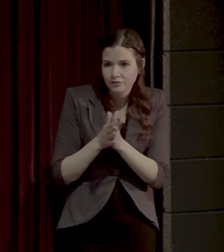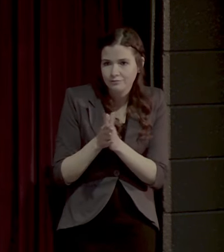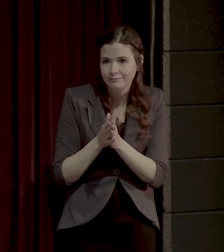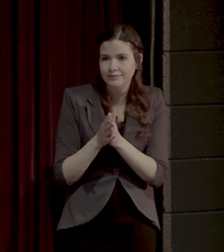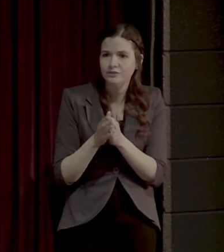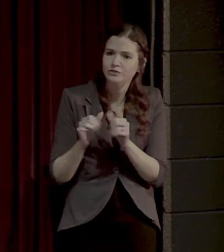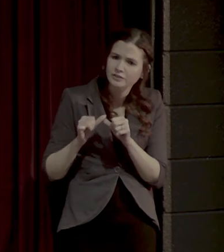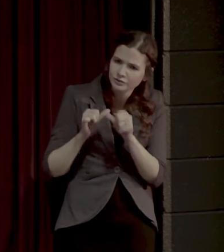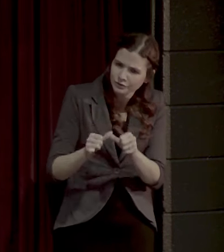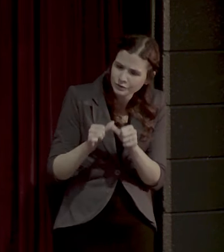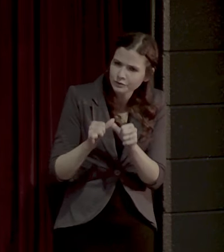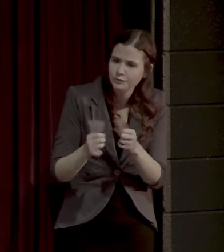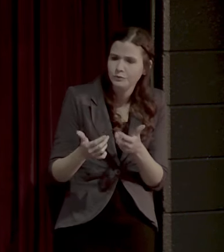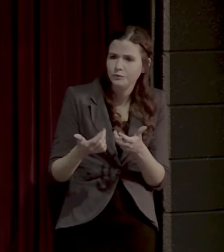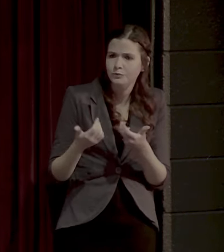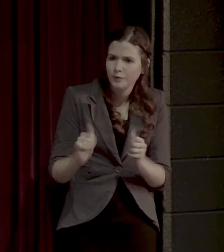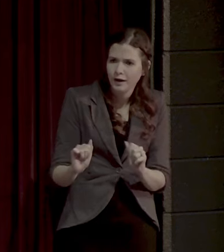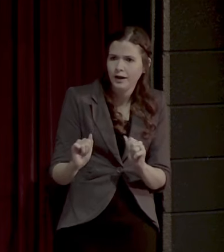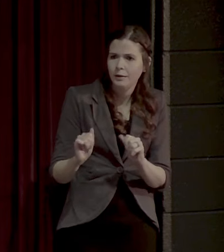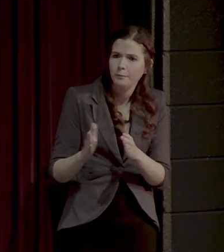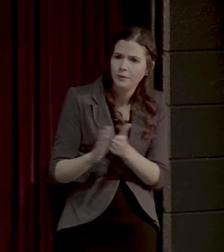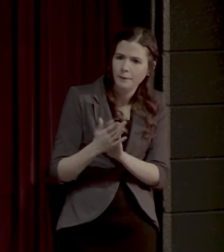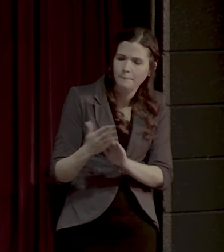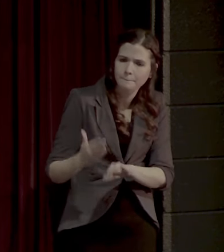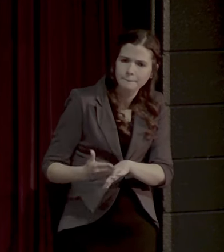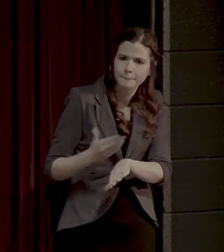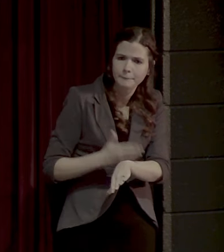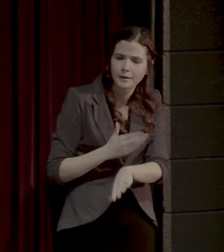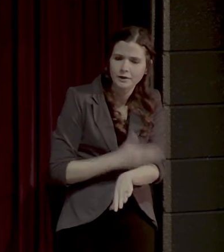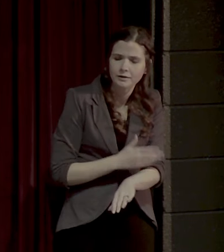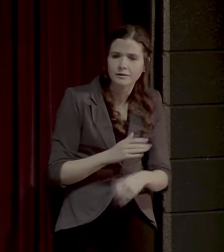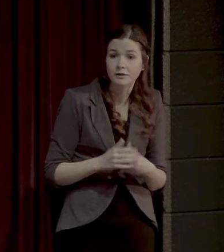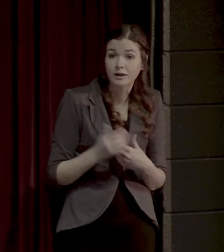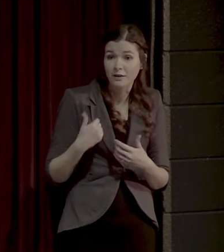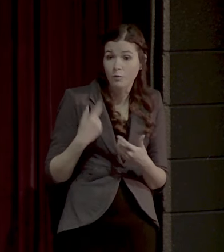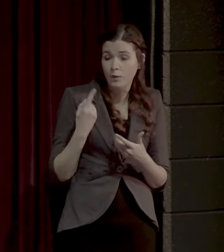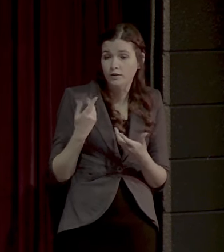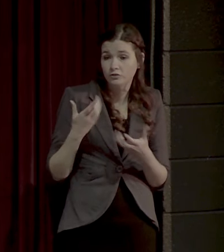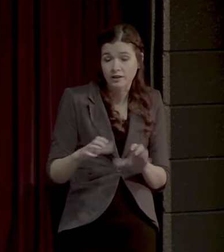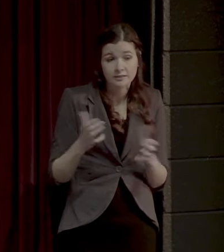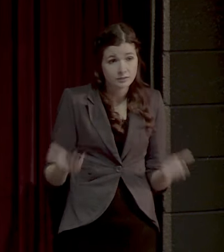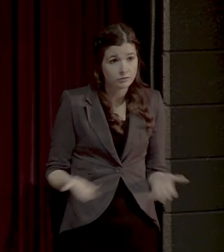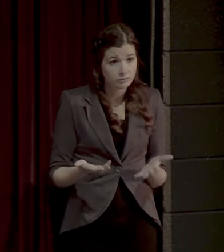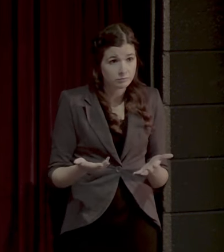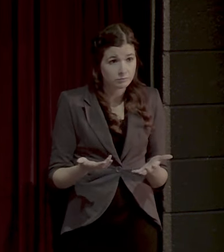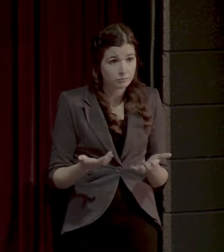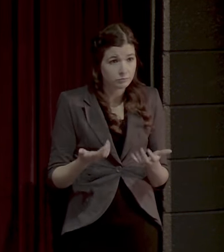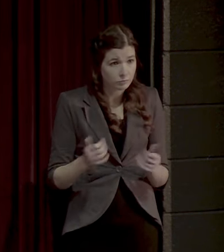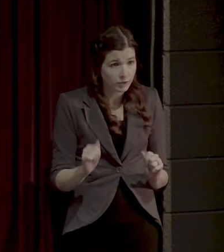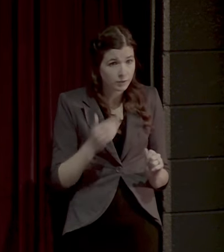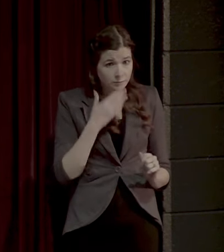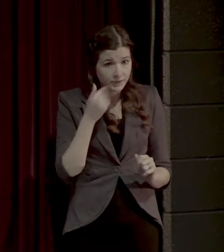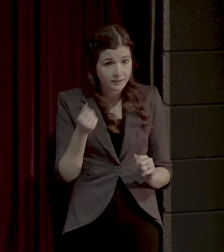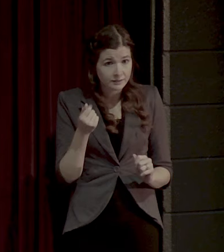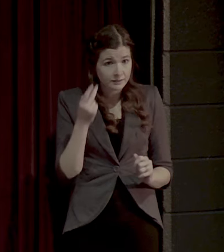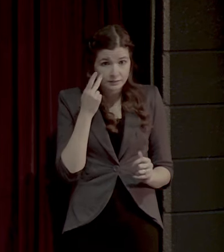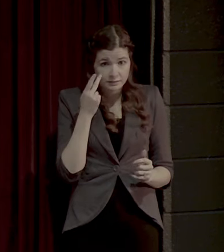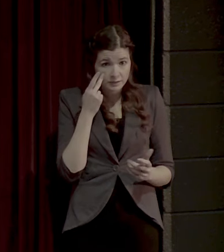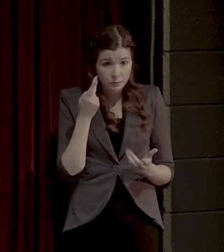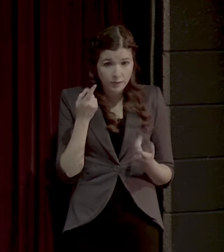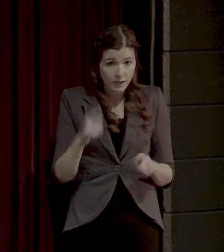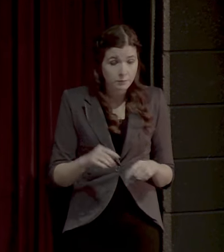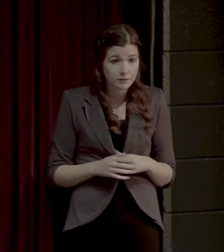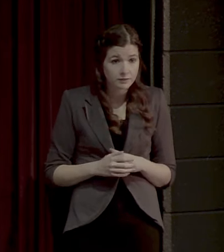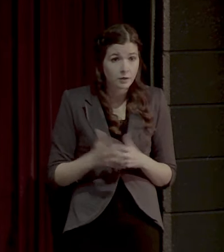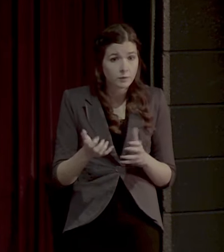constantly challenge ourselves to do better. We all have one chance on this earth. We might as well make the most of it and leave no stone unturned. So